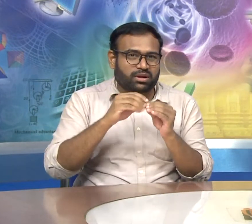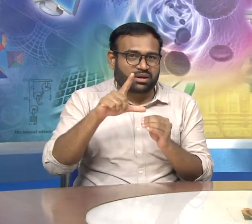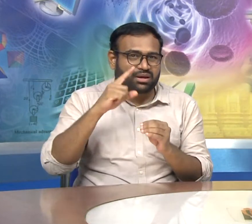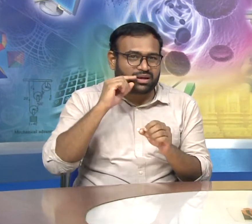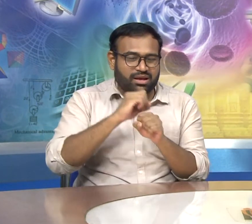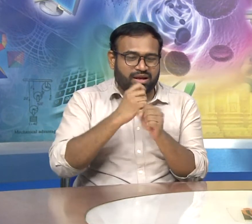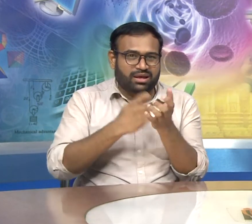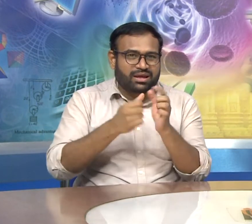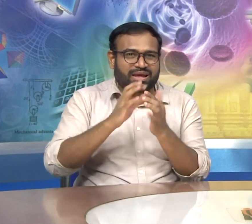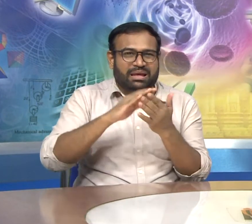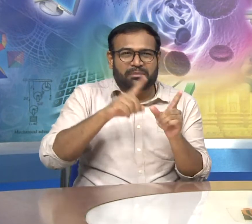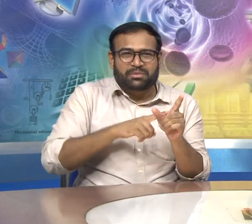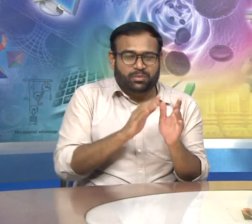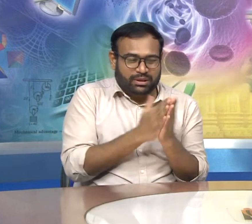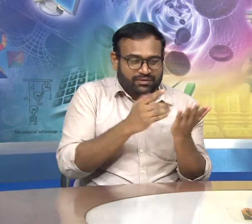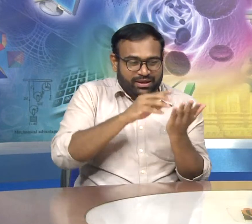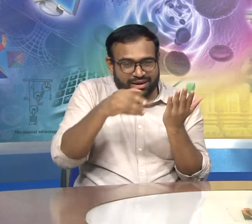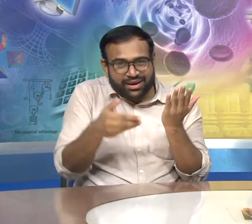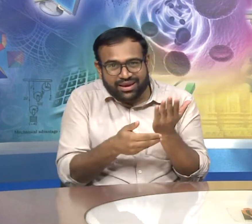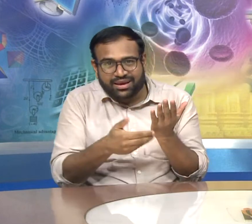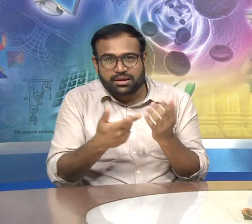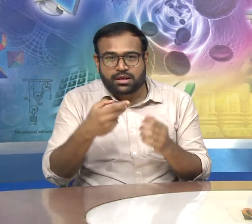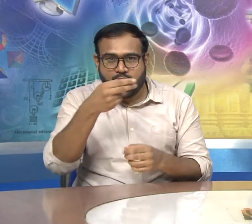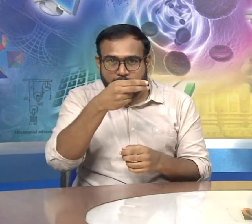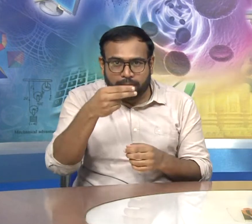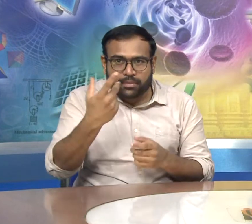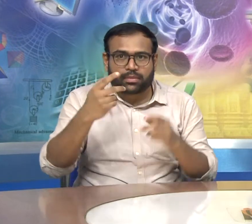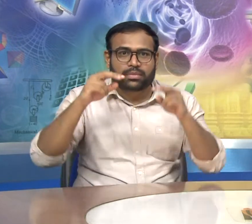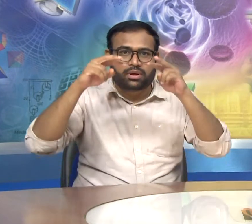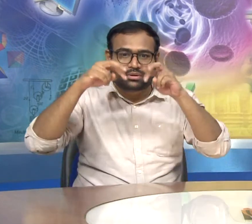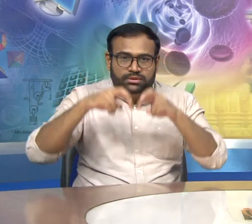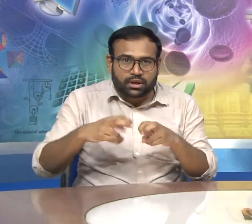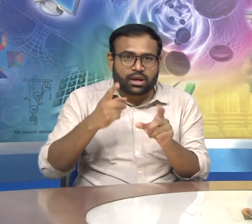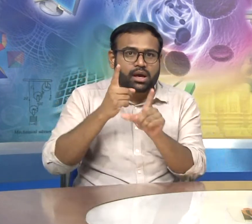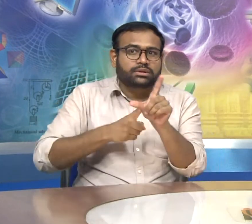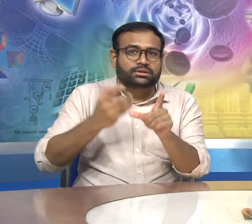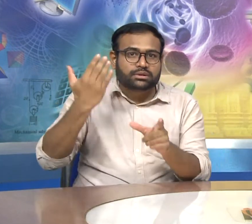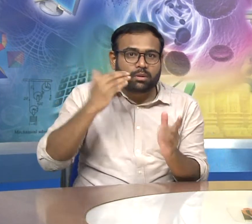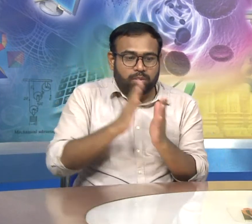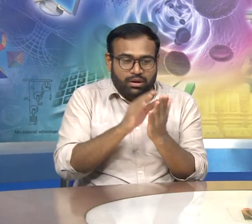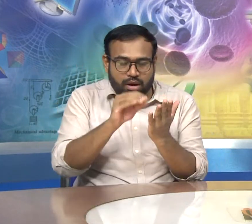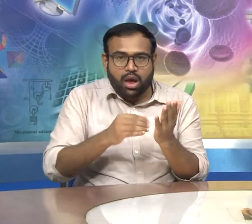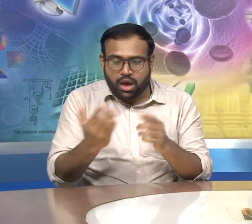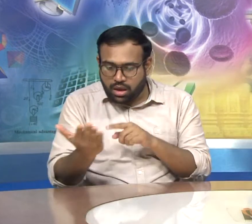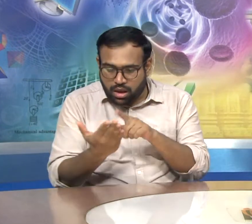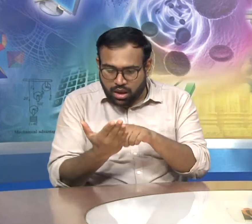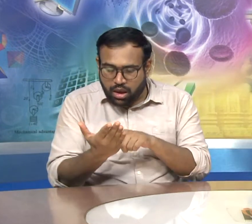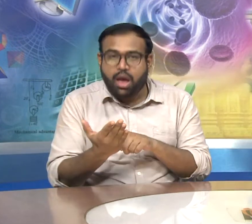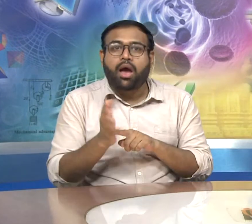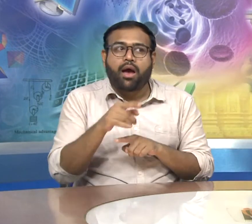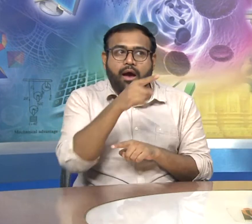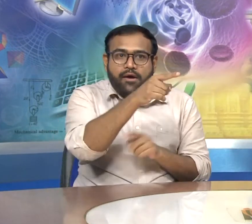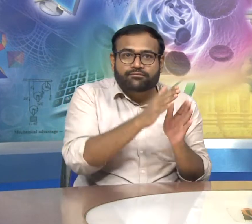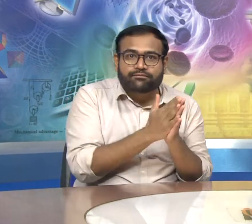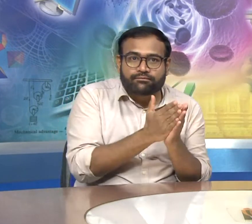as selection, organization, and maintenance of library material for reference